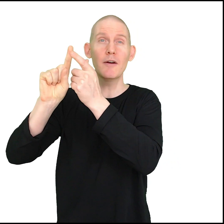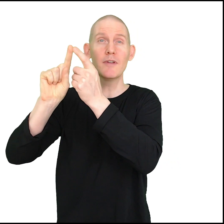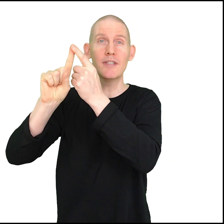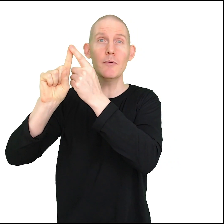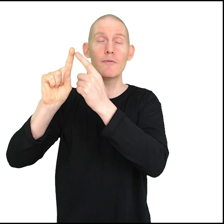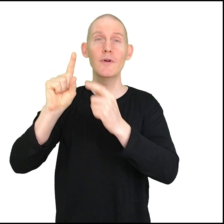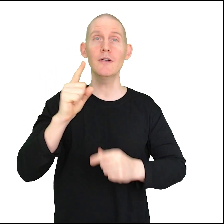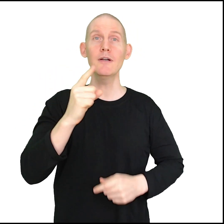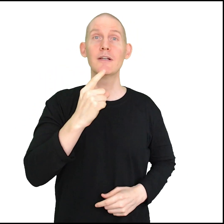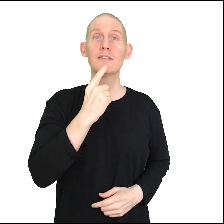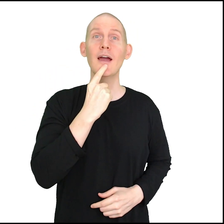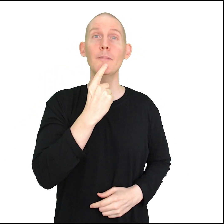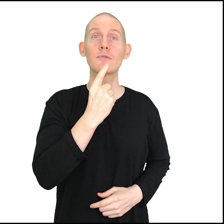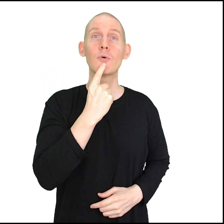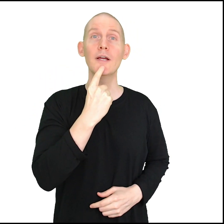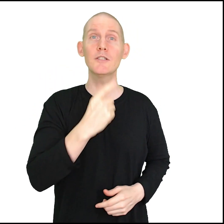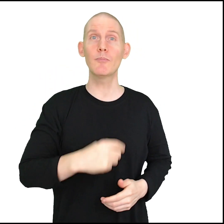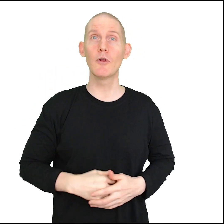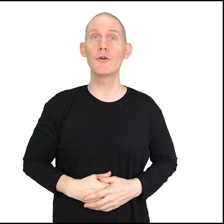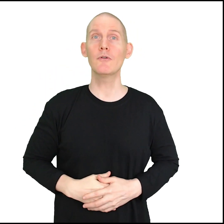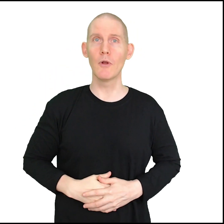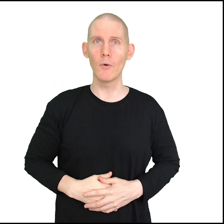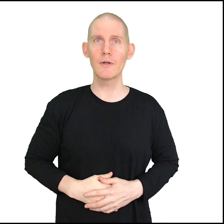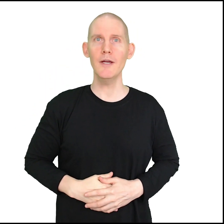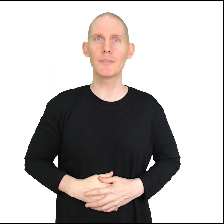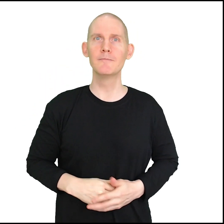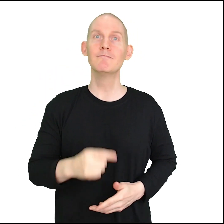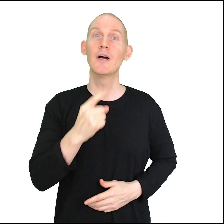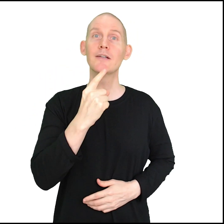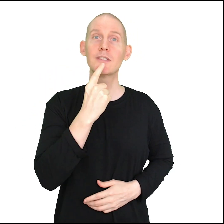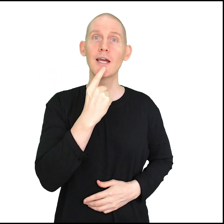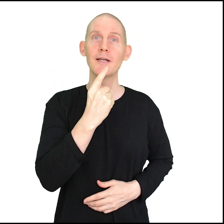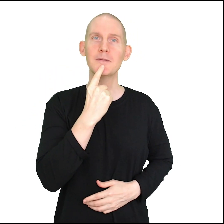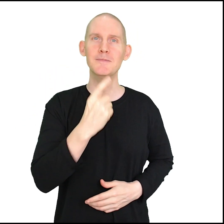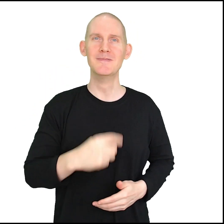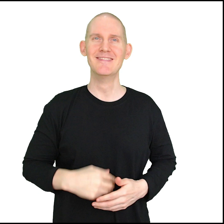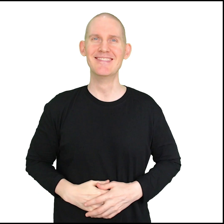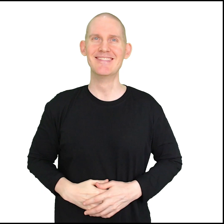tip of the finger, tap twice below your lower lip. Say.